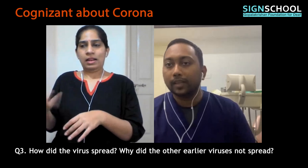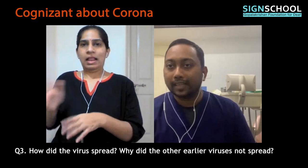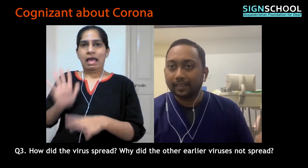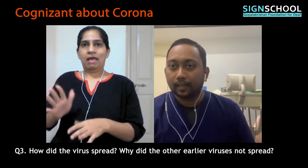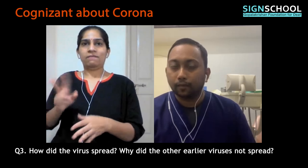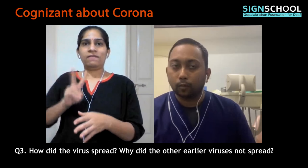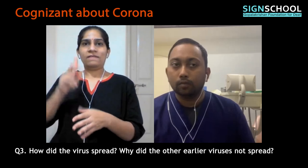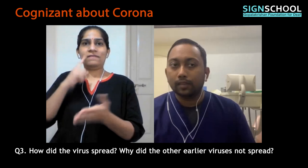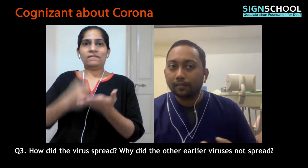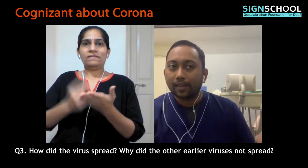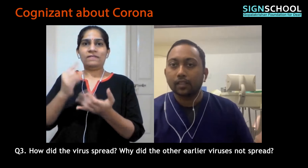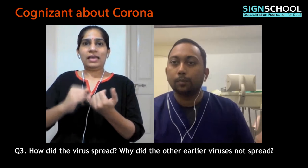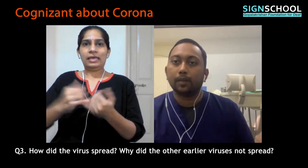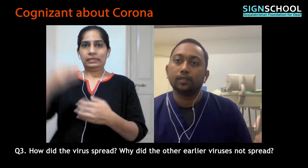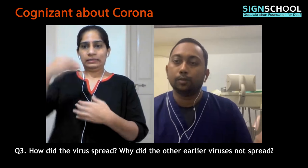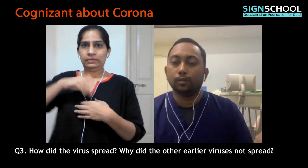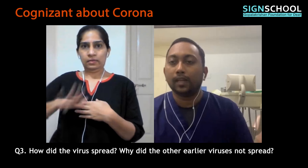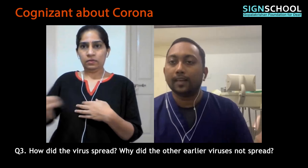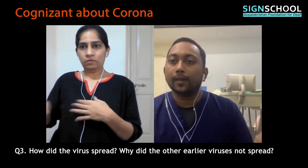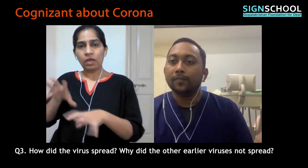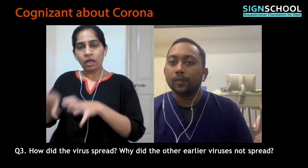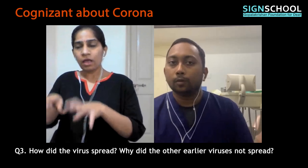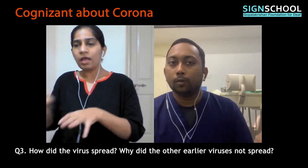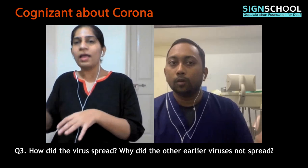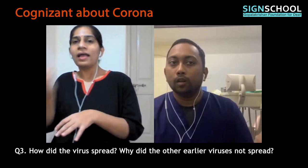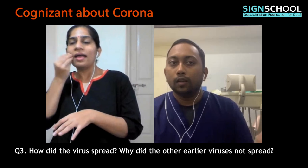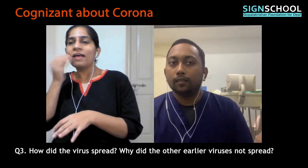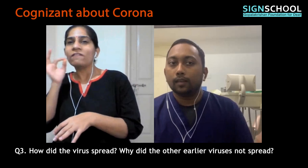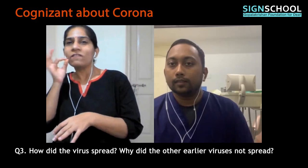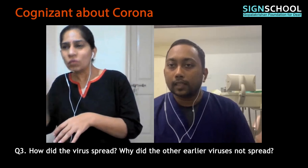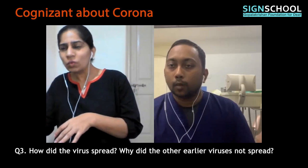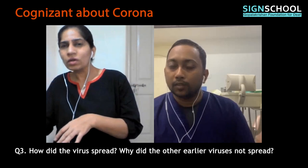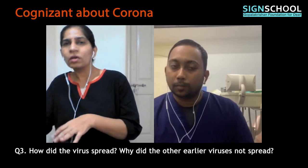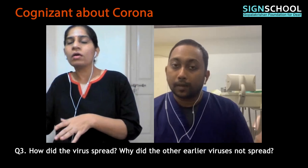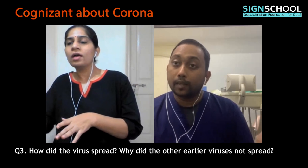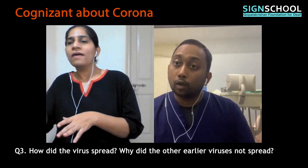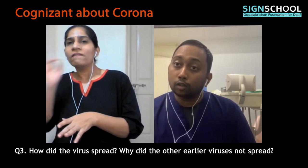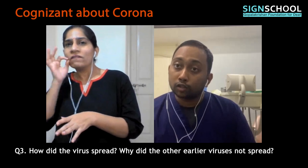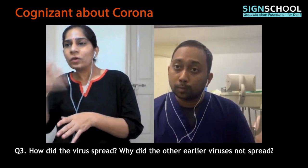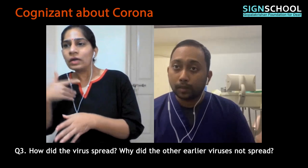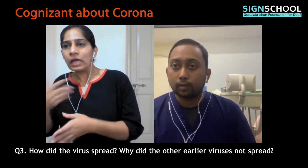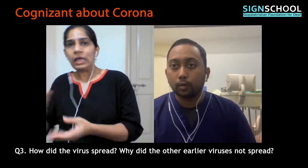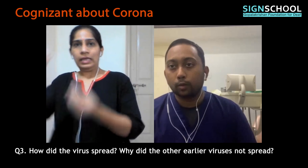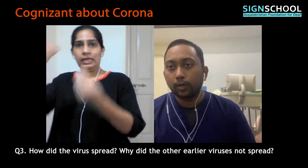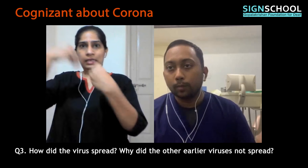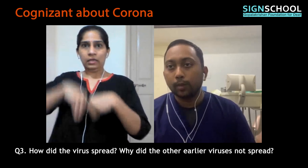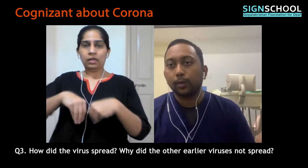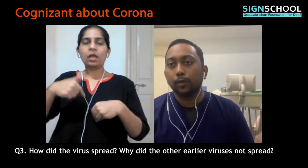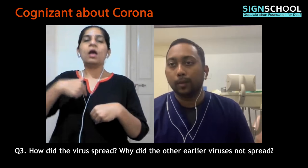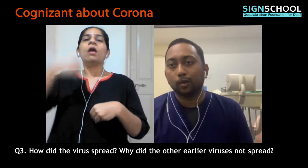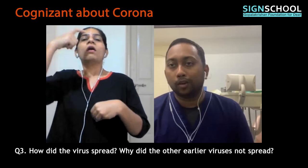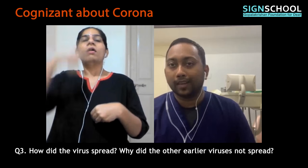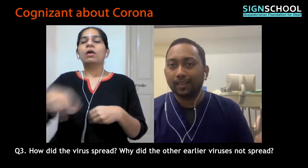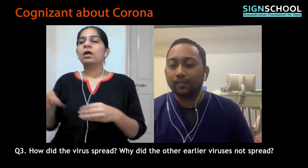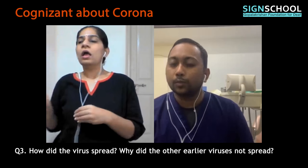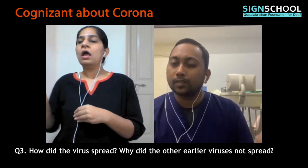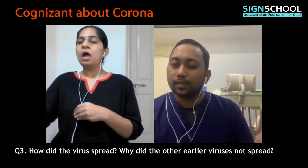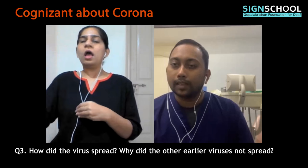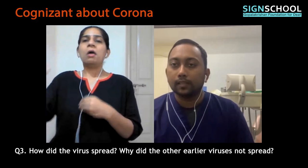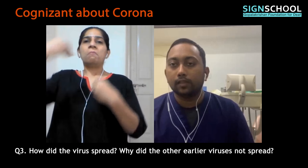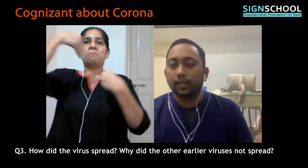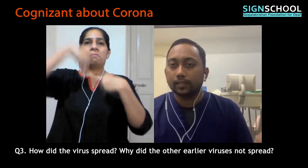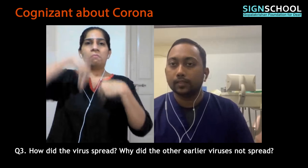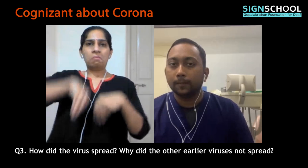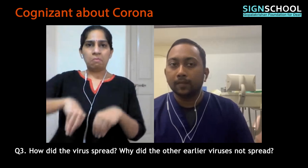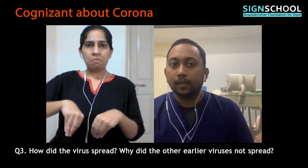human is going to eat that fruit. The virus spreads through that. So that's how it spread. It also spread through human to human contact, which